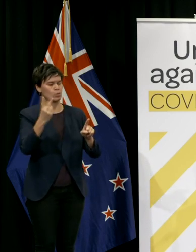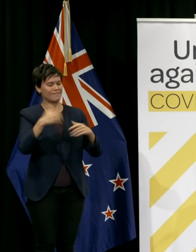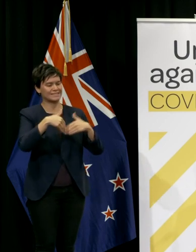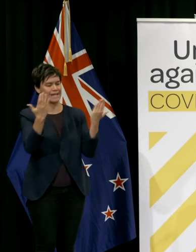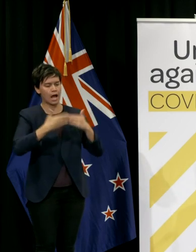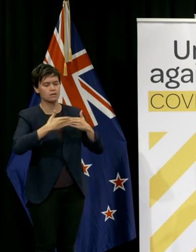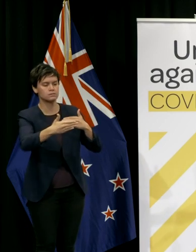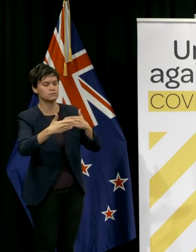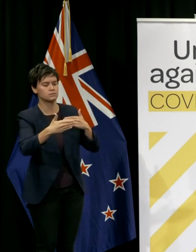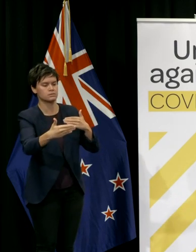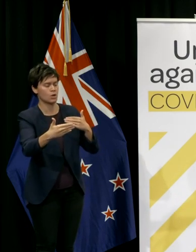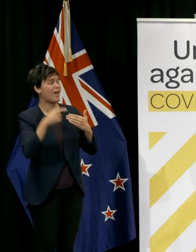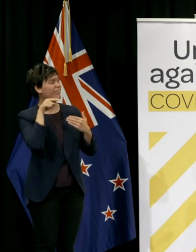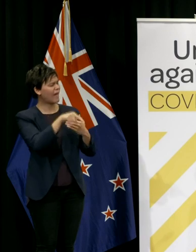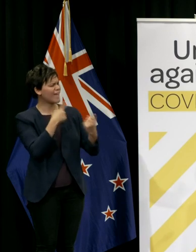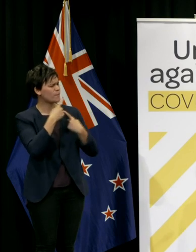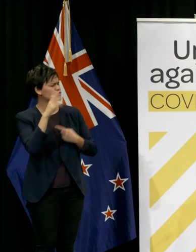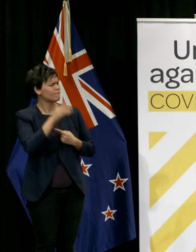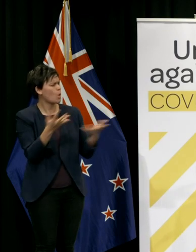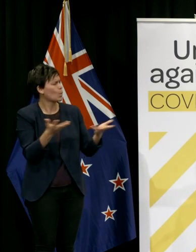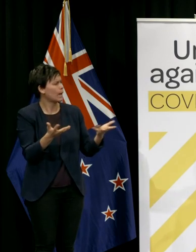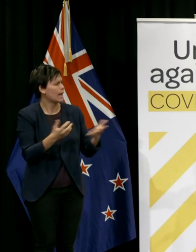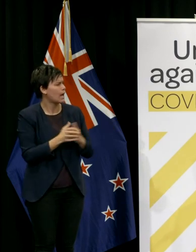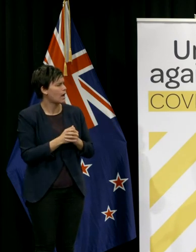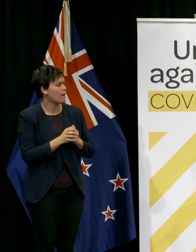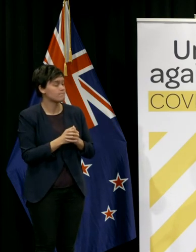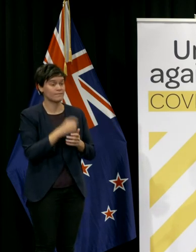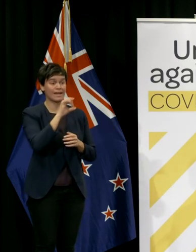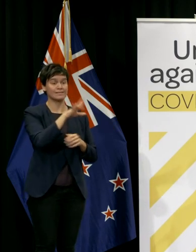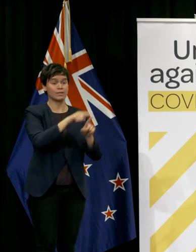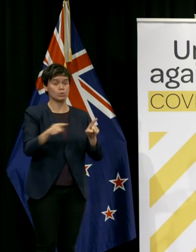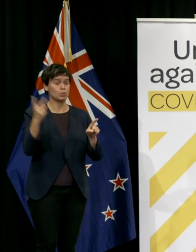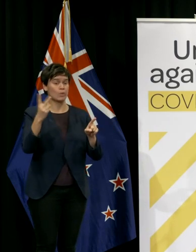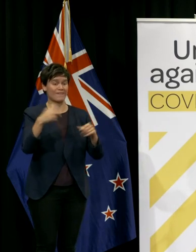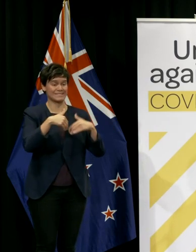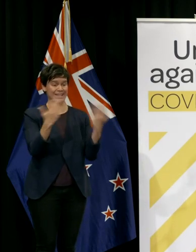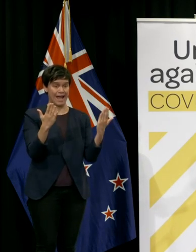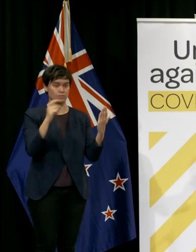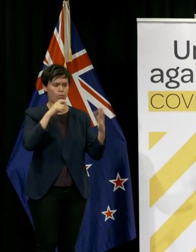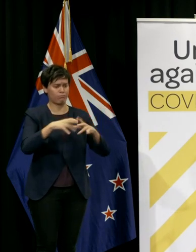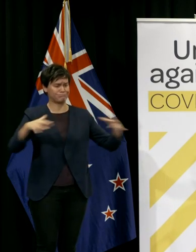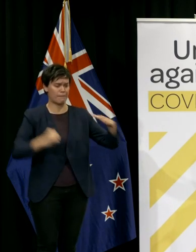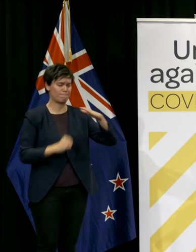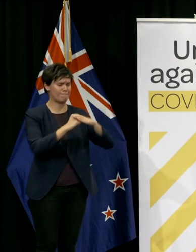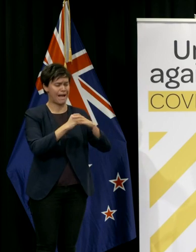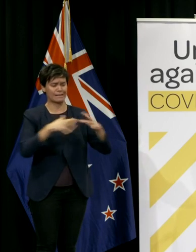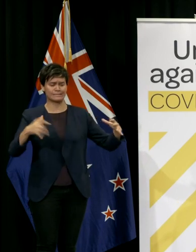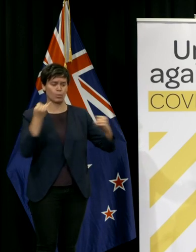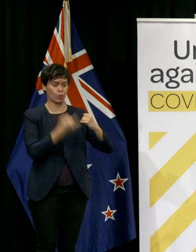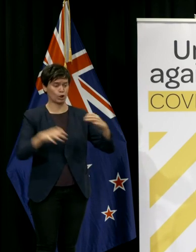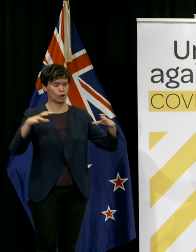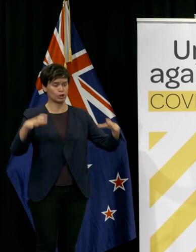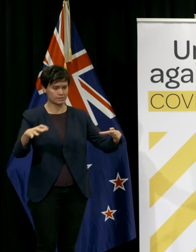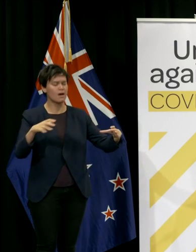Will you release that modelling? So on the 10 to 12 days, that's based on looking at what has happened in other countries that have put in place